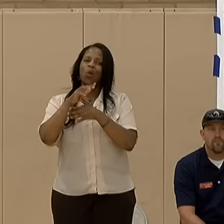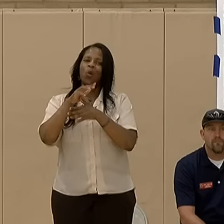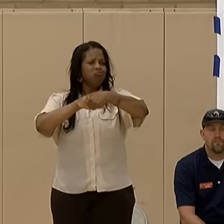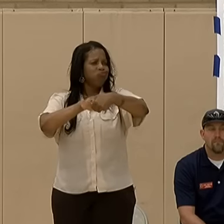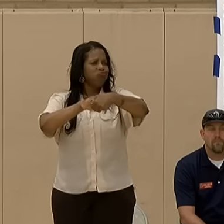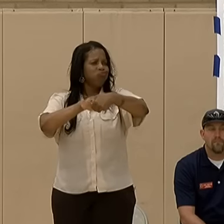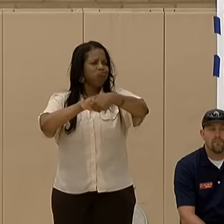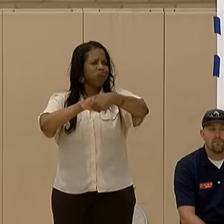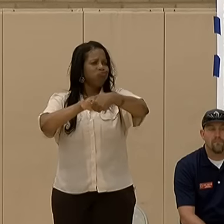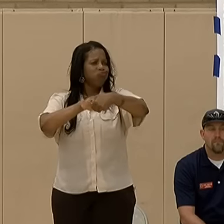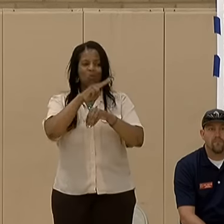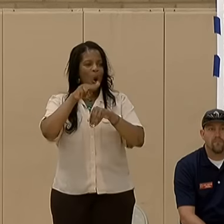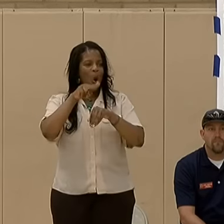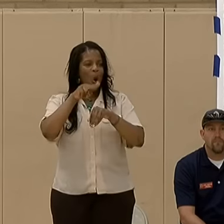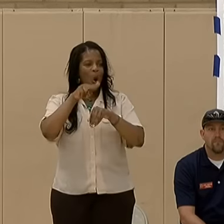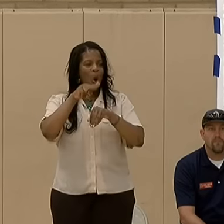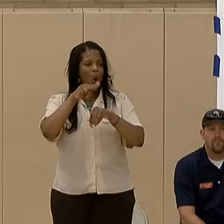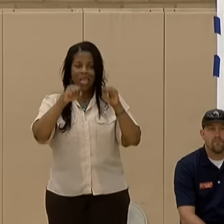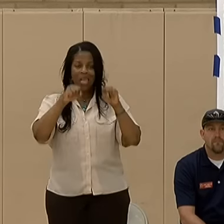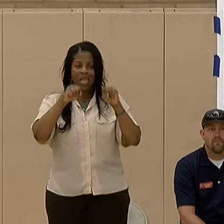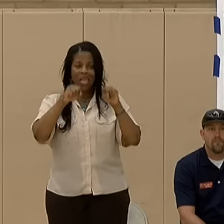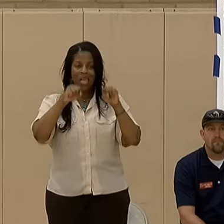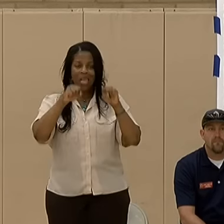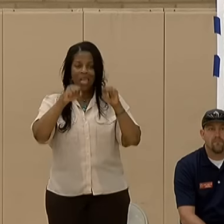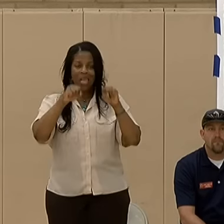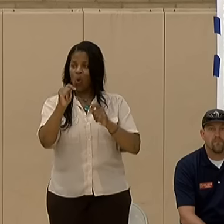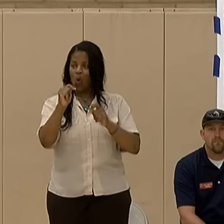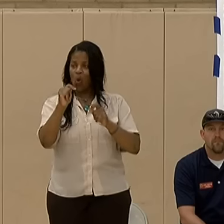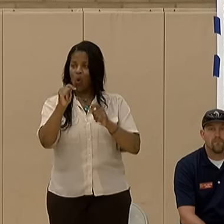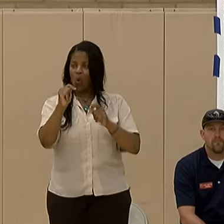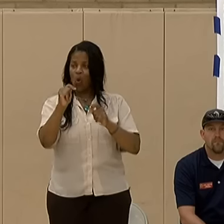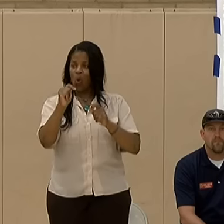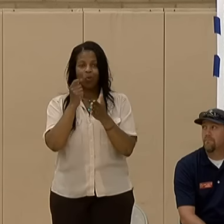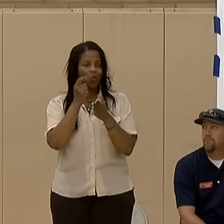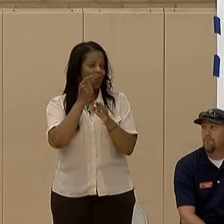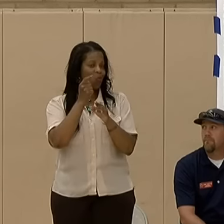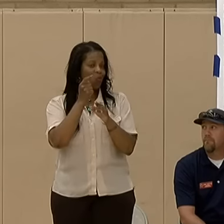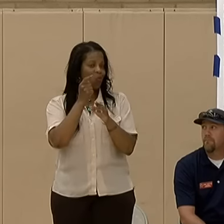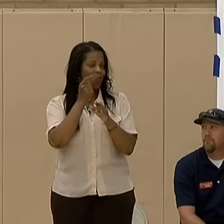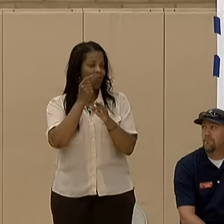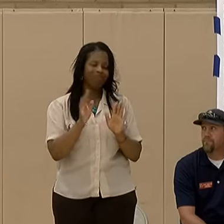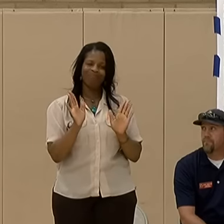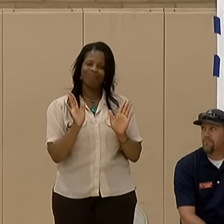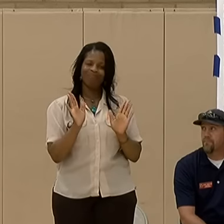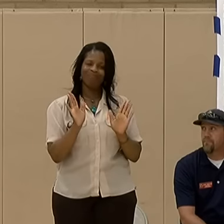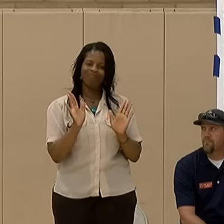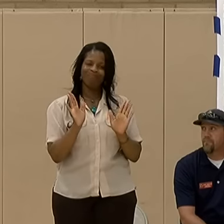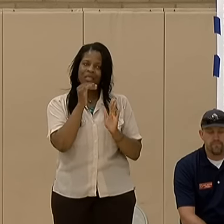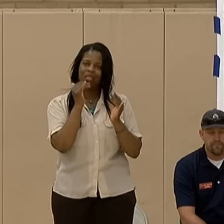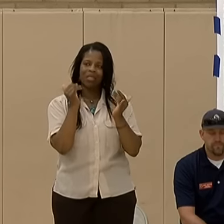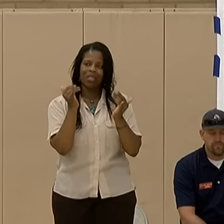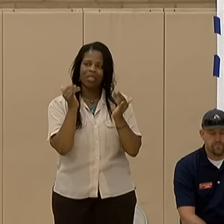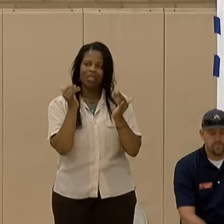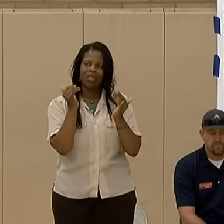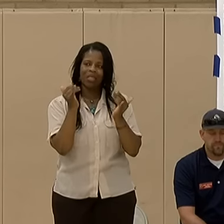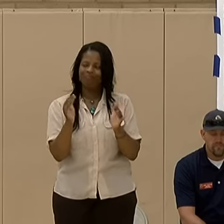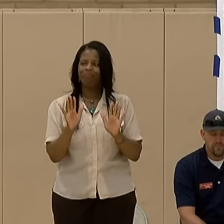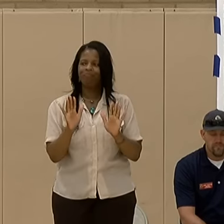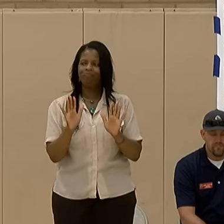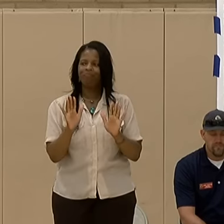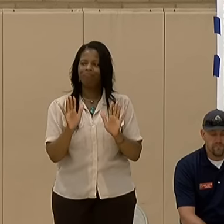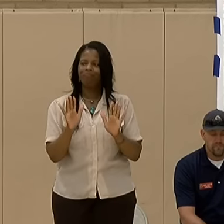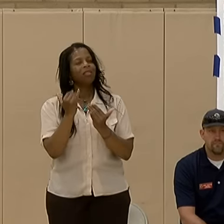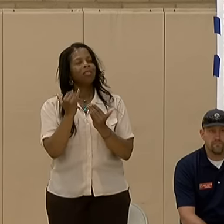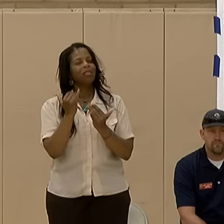to contain this fire relatively quickly. This fire, we weren't that